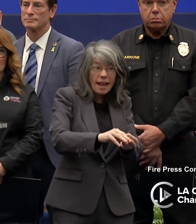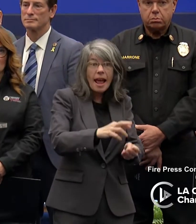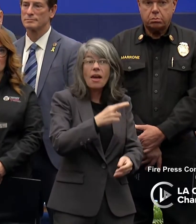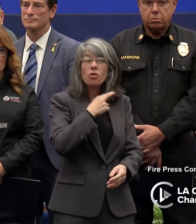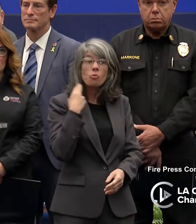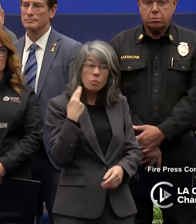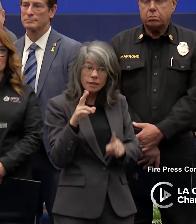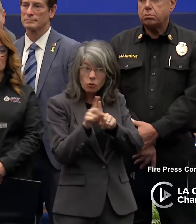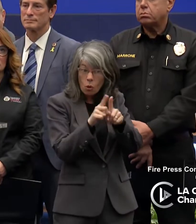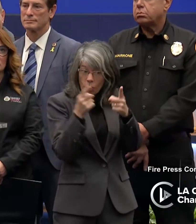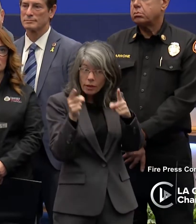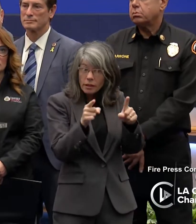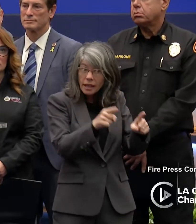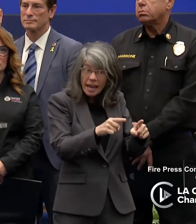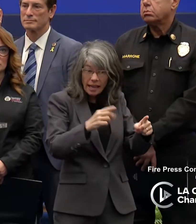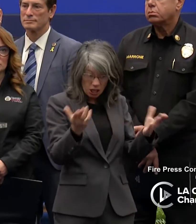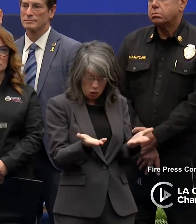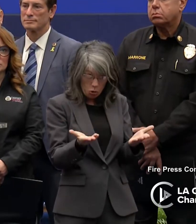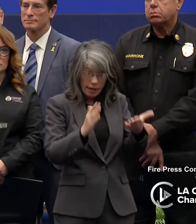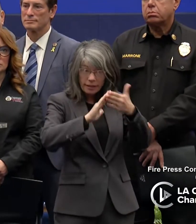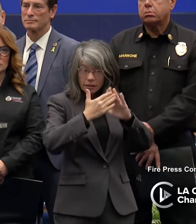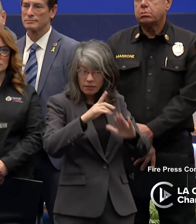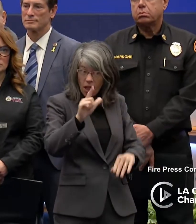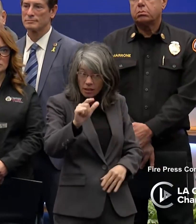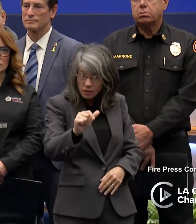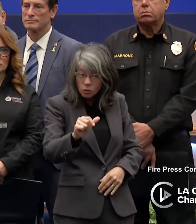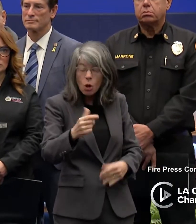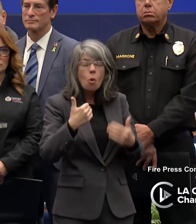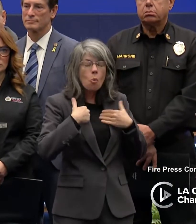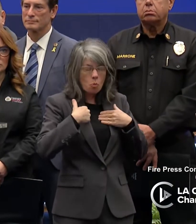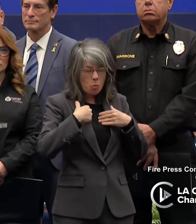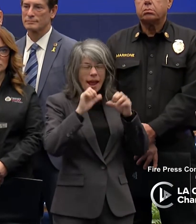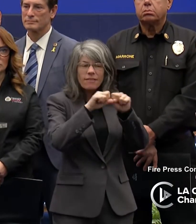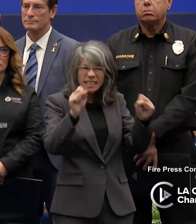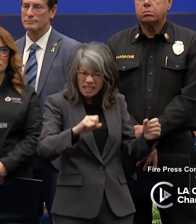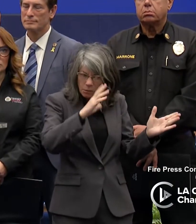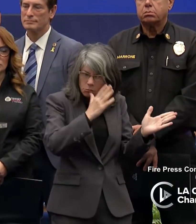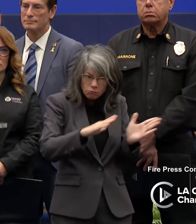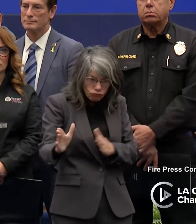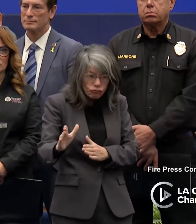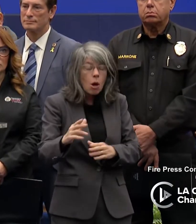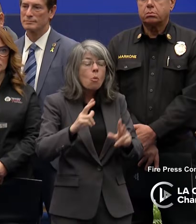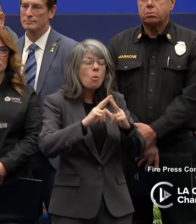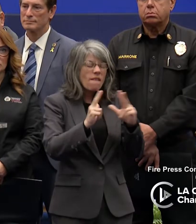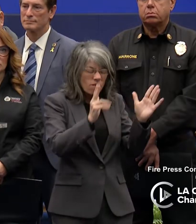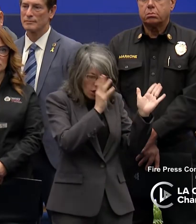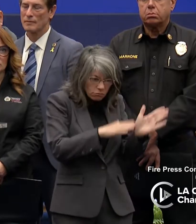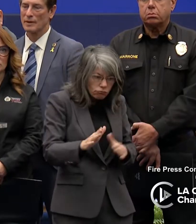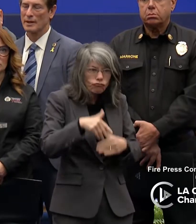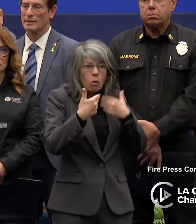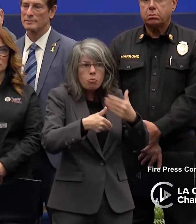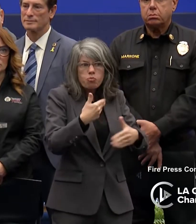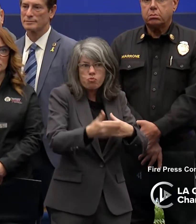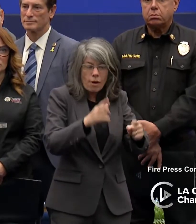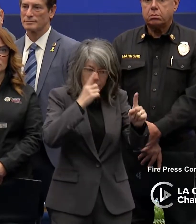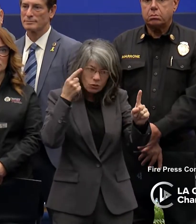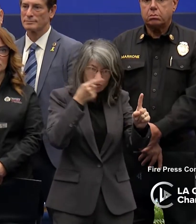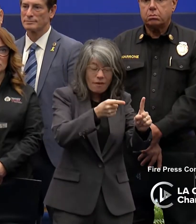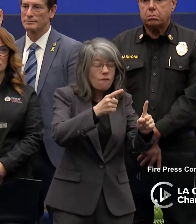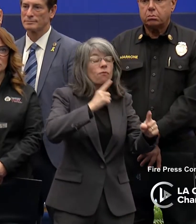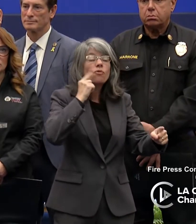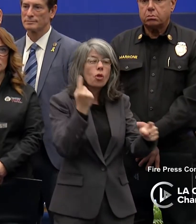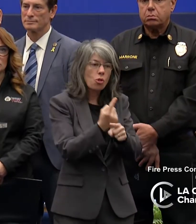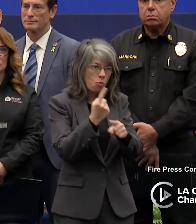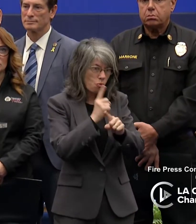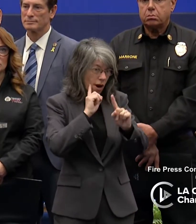that can occur in the city of Los Angeles, we do have a system in place. We're very system and process oriented for the right reasons.